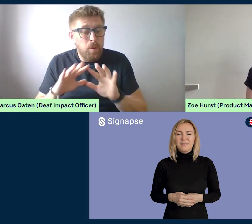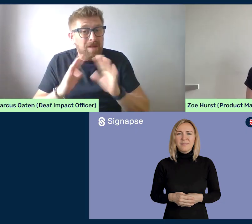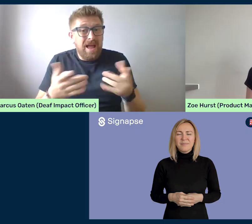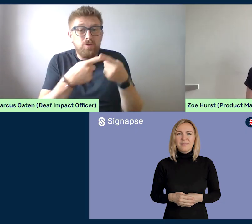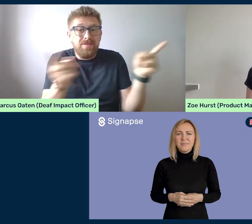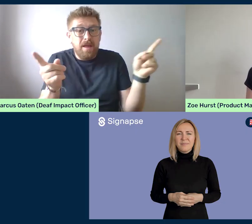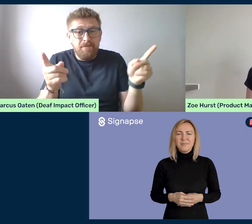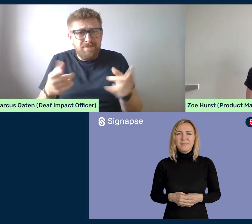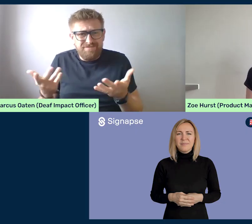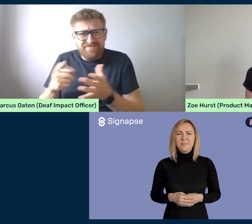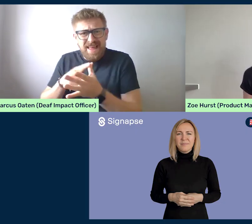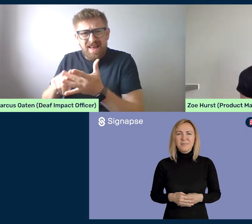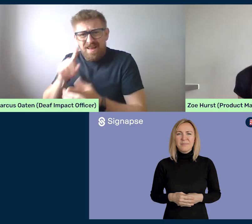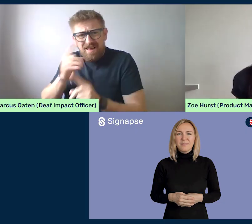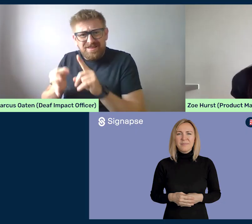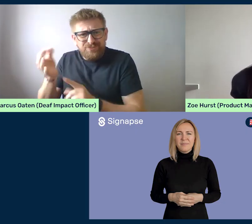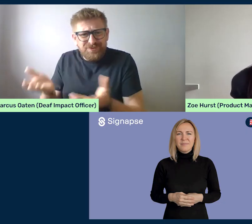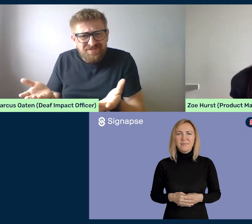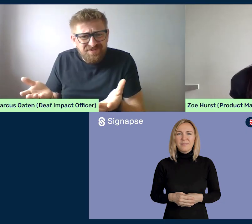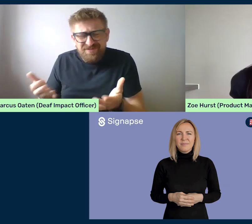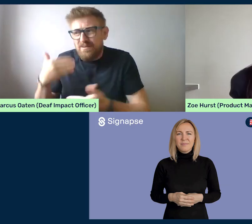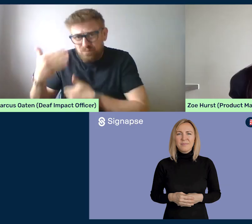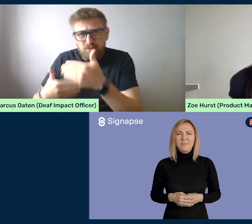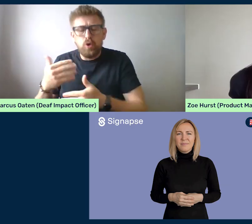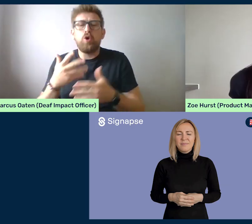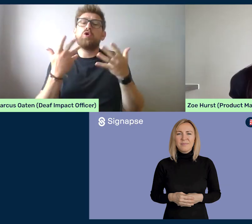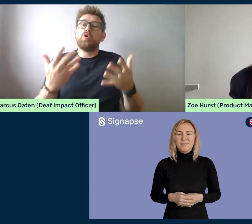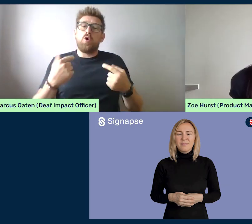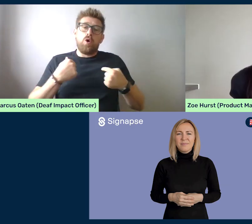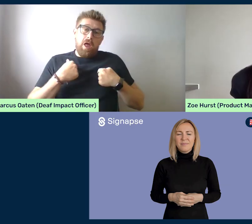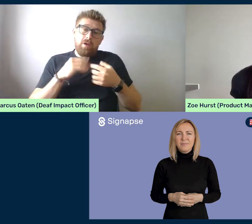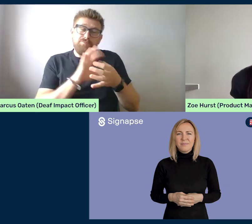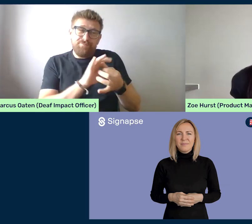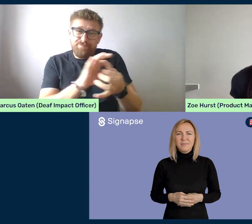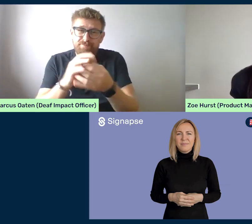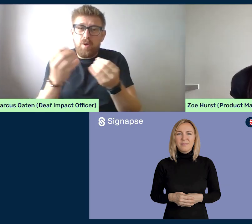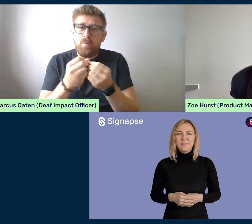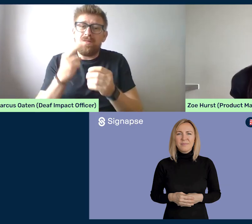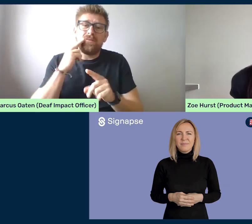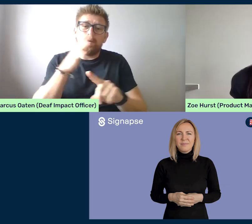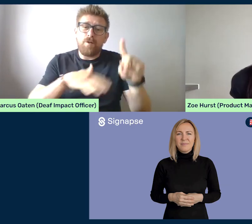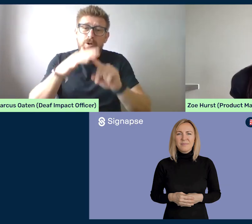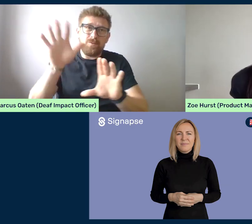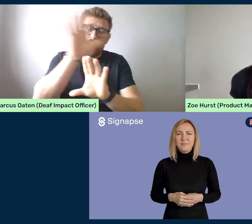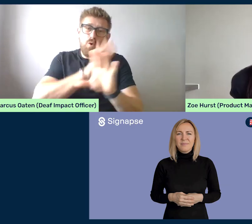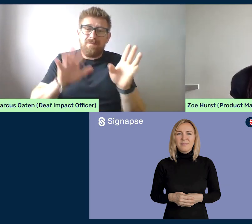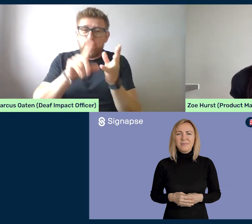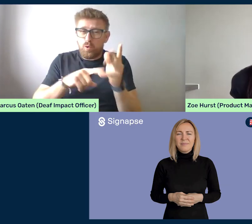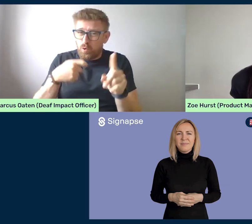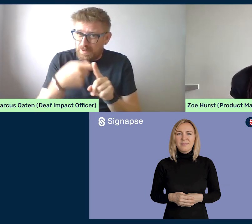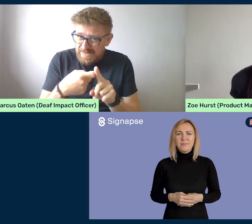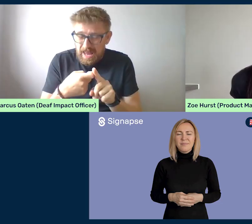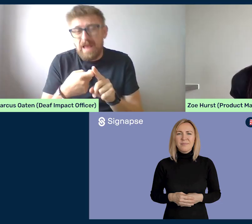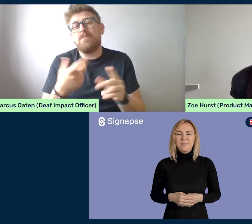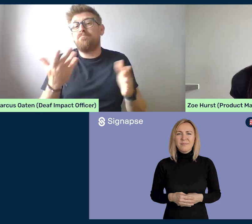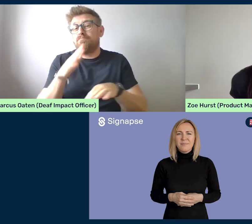essential to have that from Mhm. the community. And without that, the AI won't be able to improve. So I work closely with